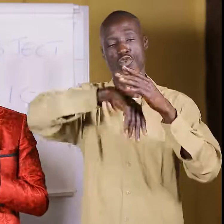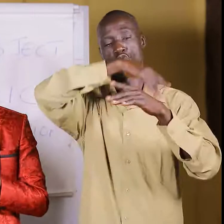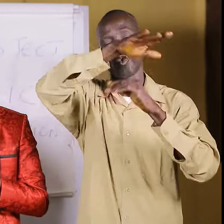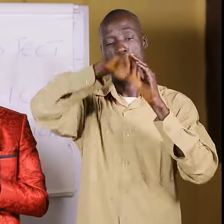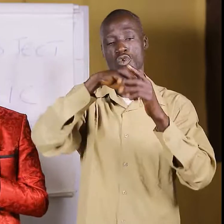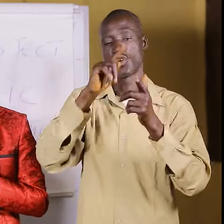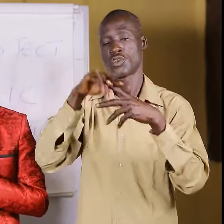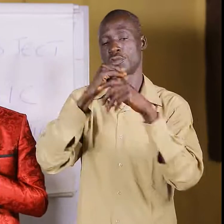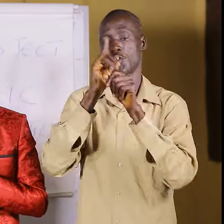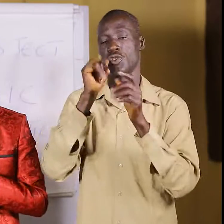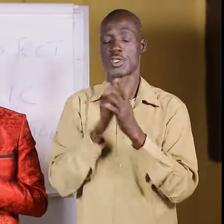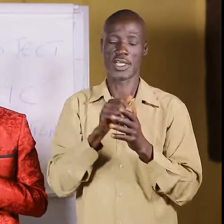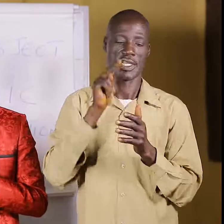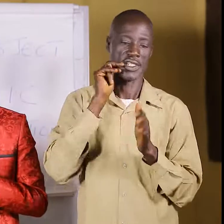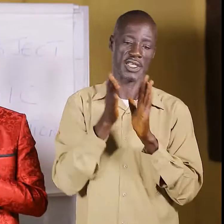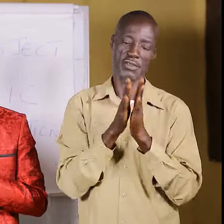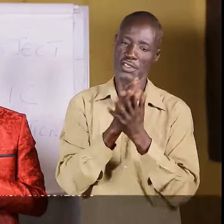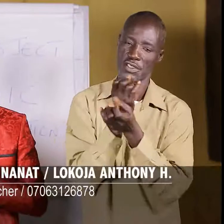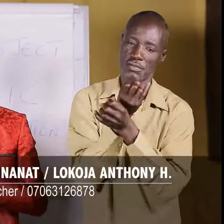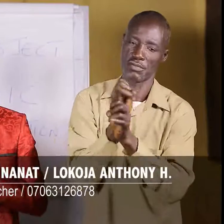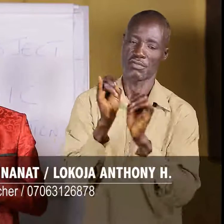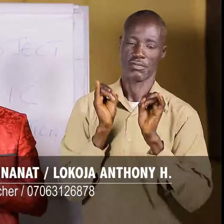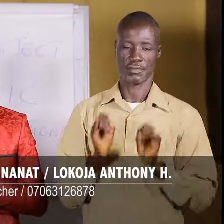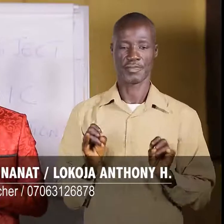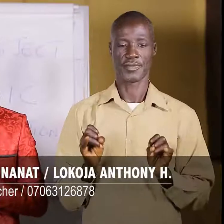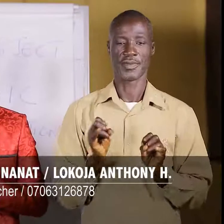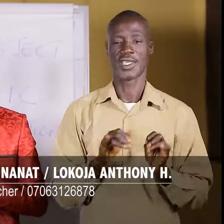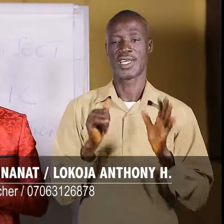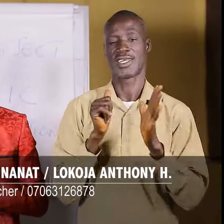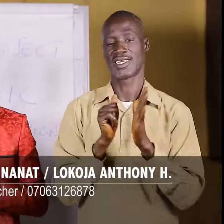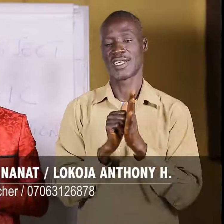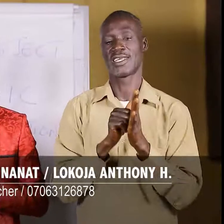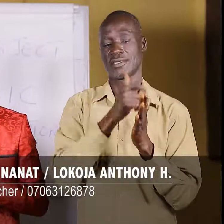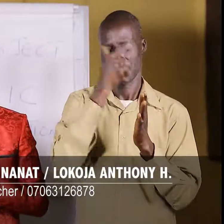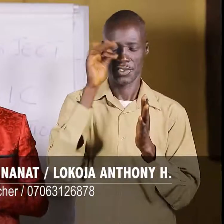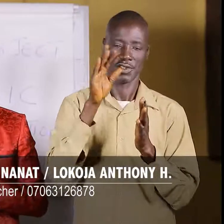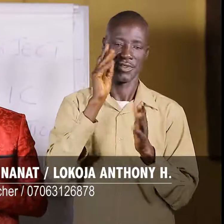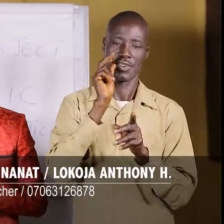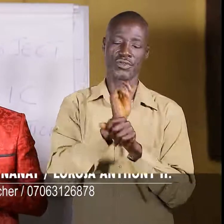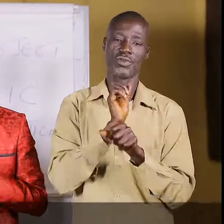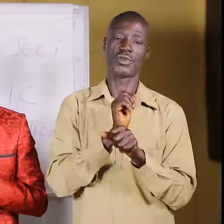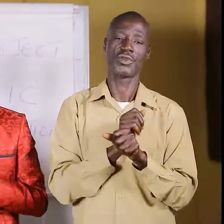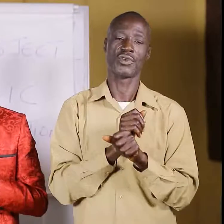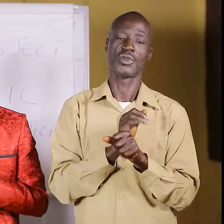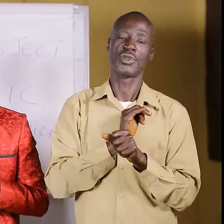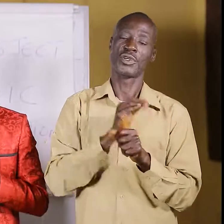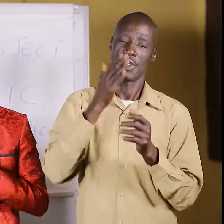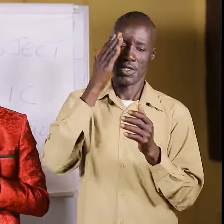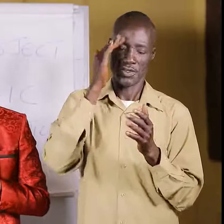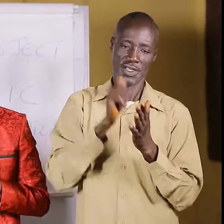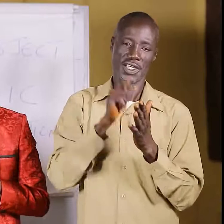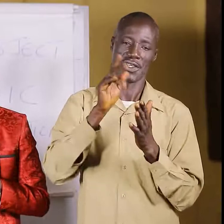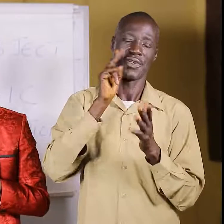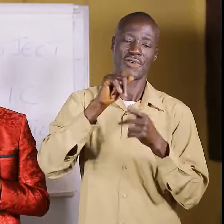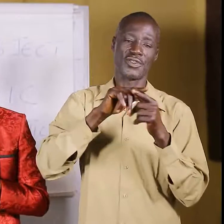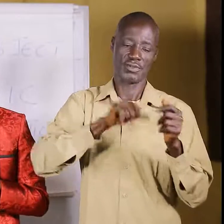way to ensure that Nigeria became an independent nation. My dear students, I hope that you'll be proud